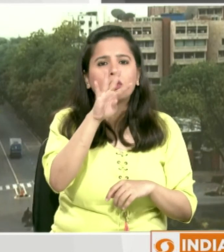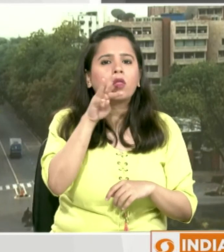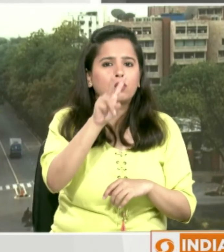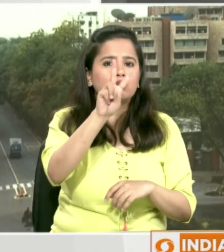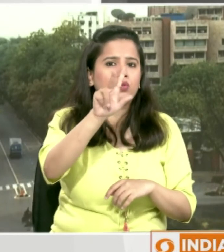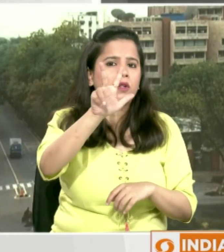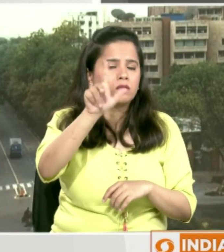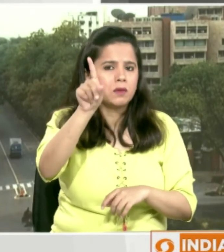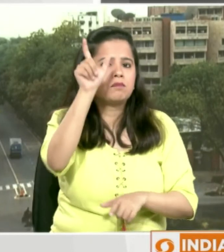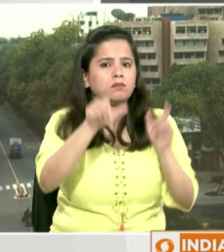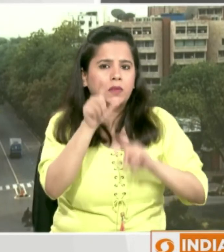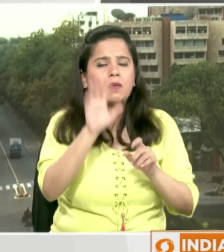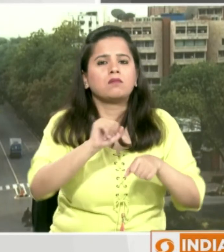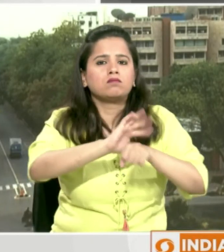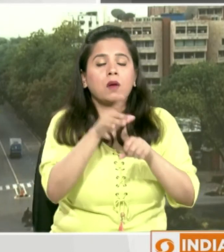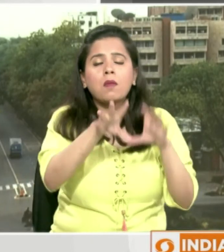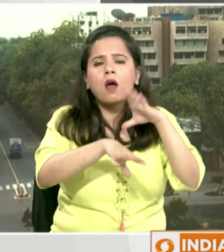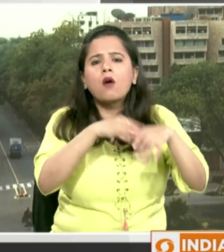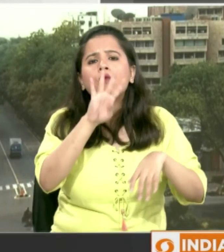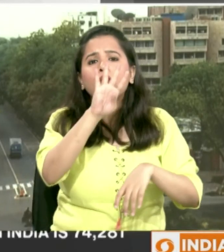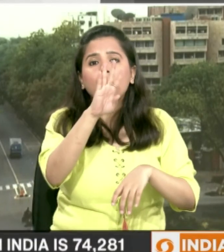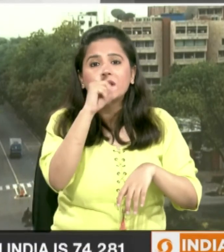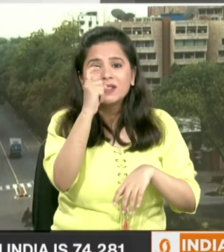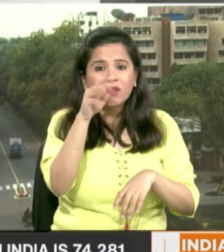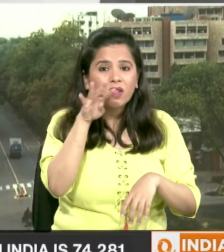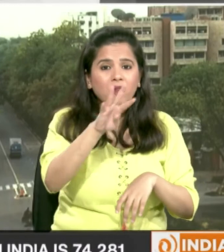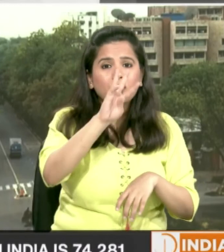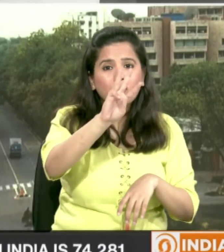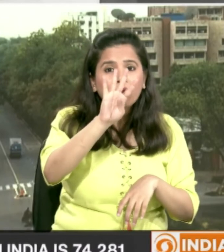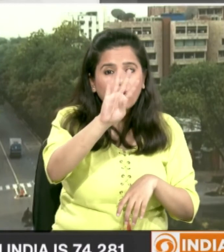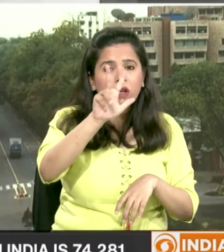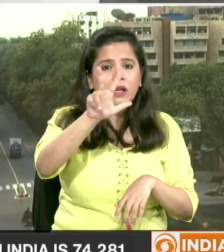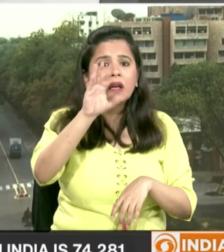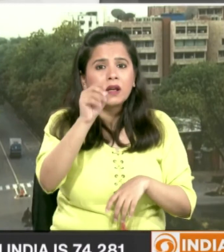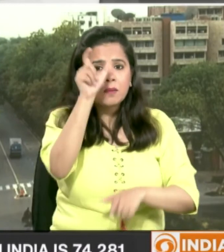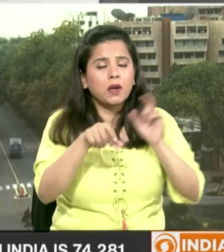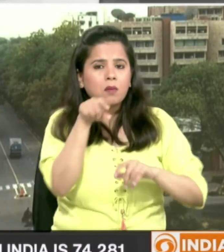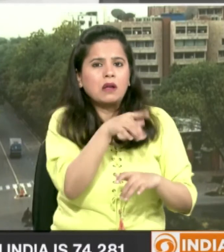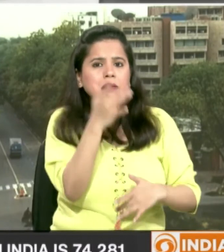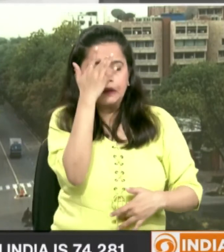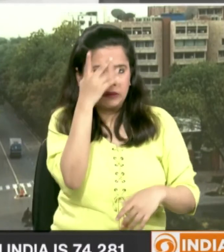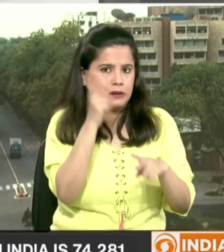74,281, out of which 47,480 are active cases.